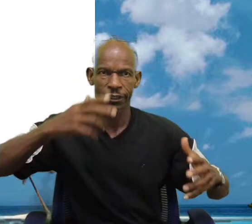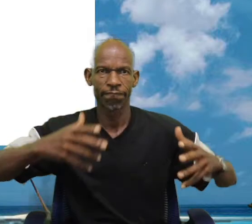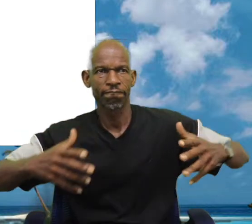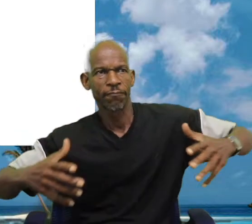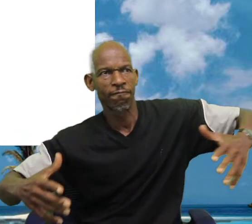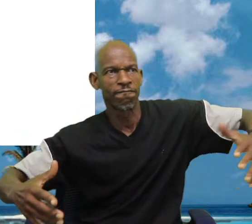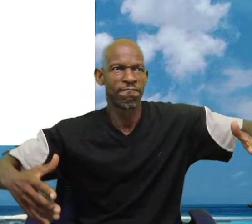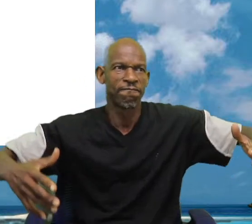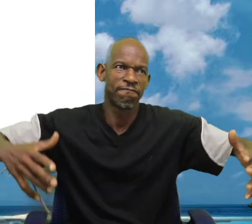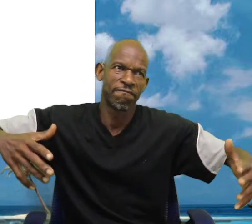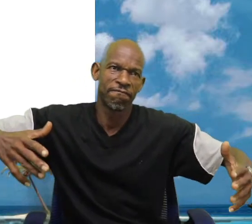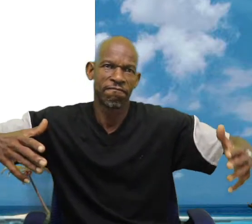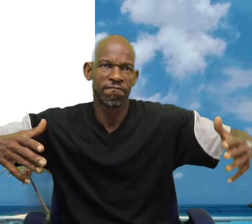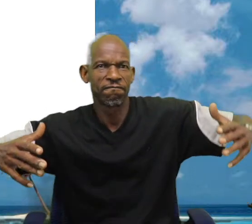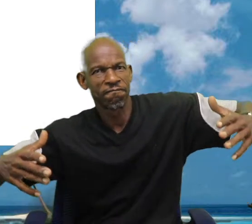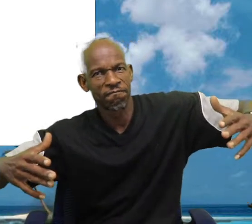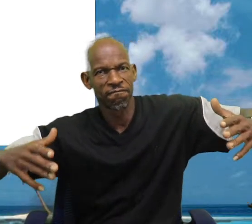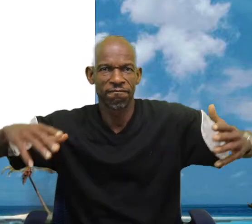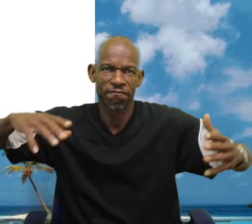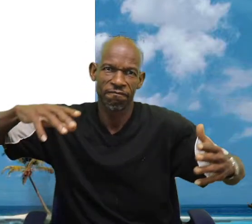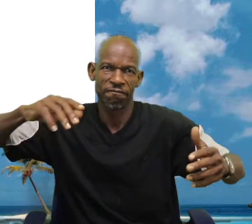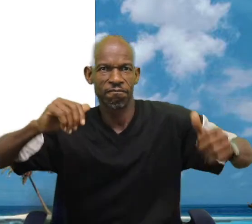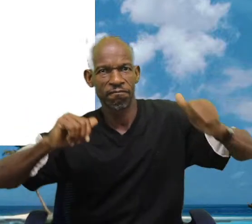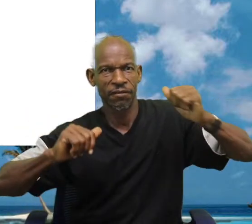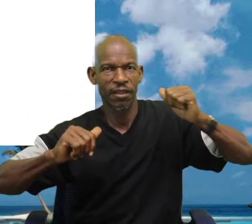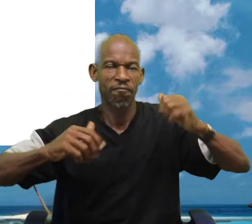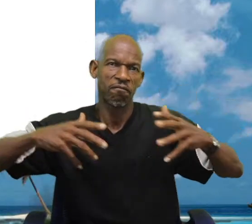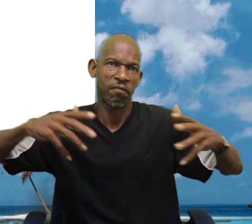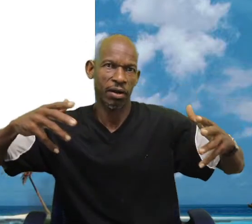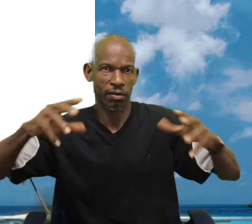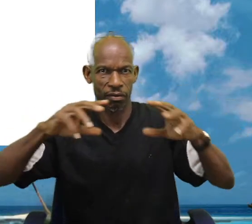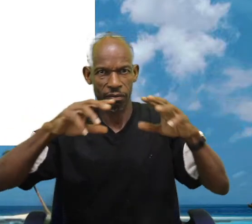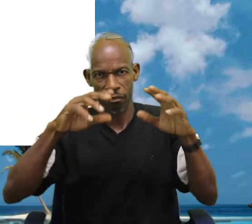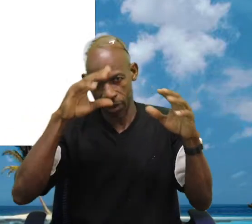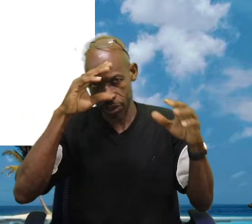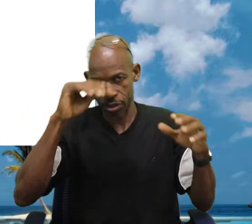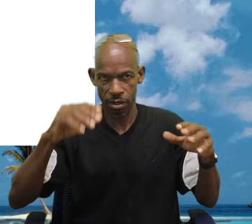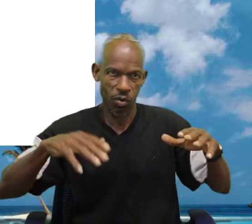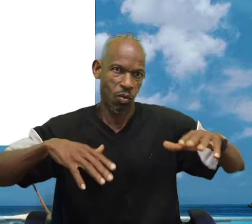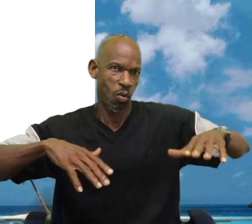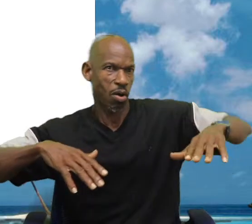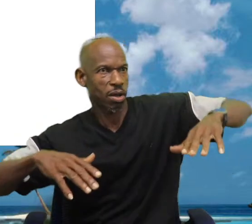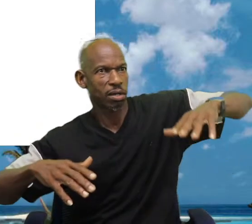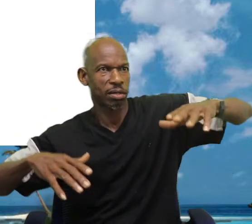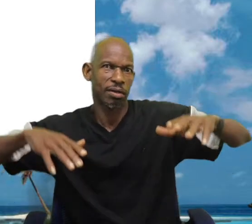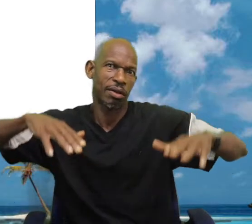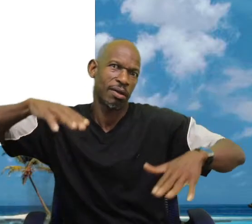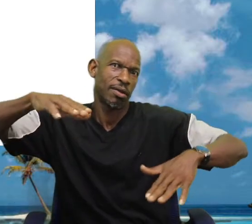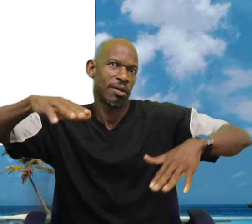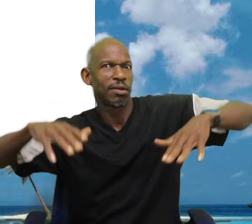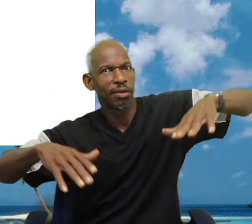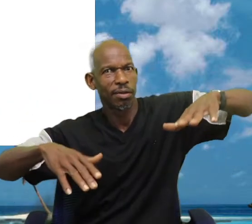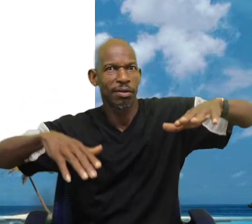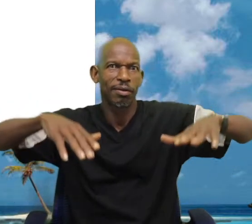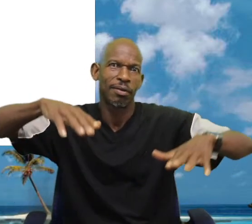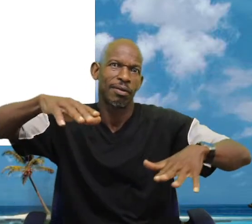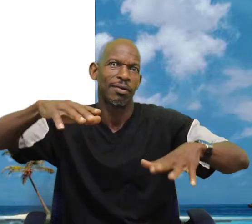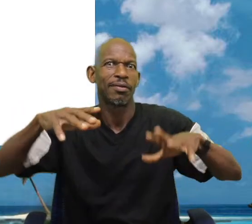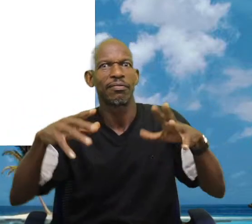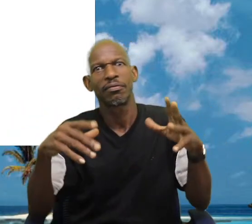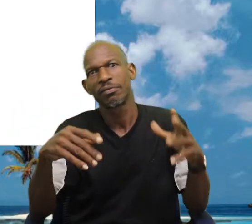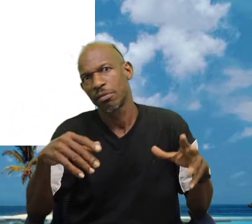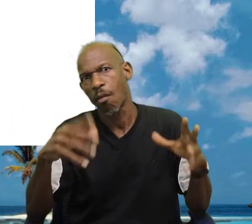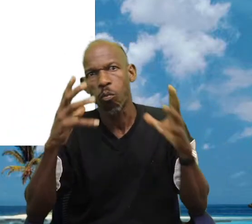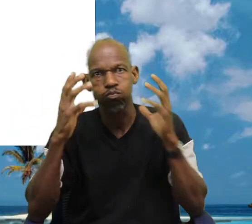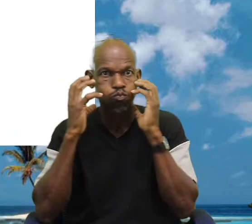drama, and you use your body, you use your hands, your face, everything